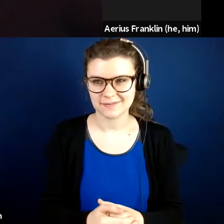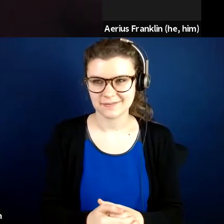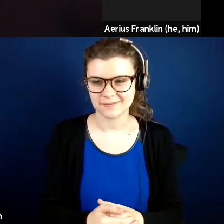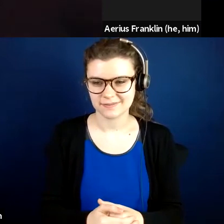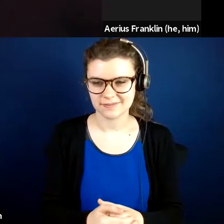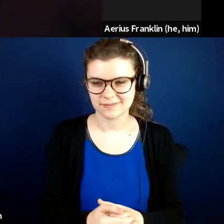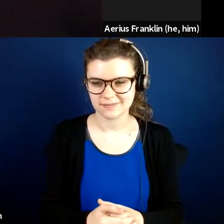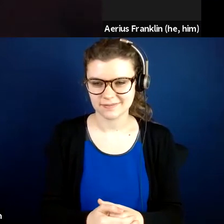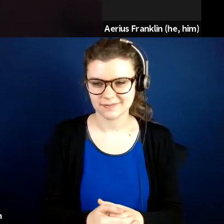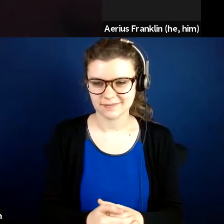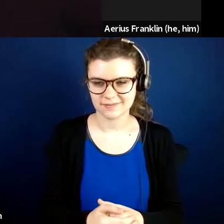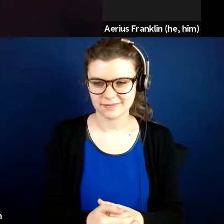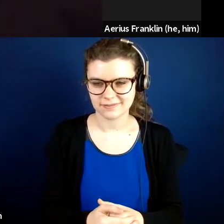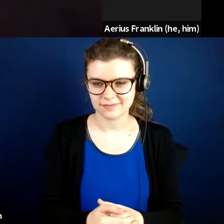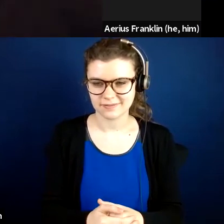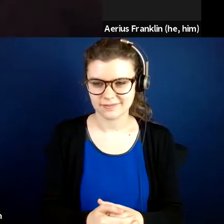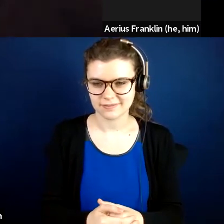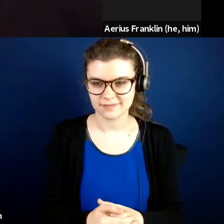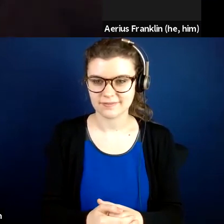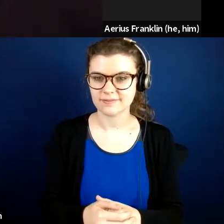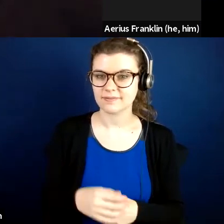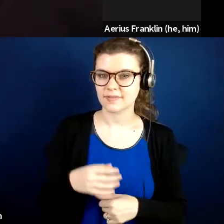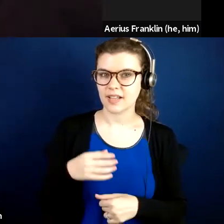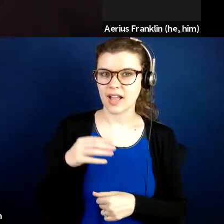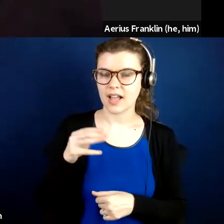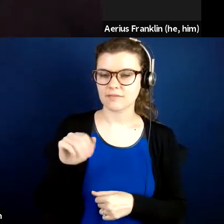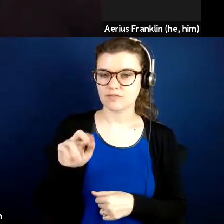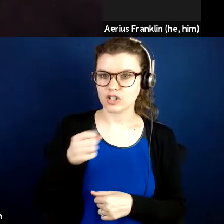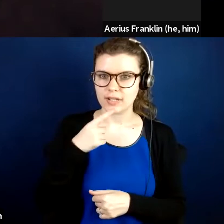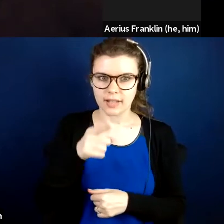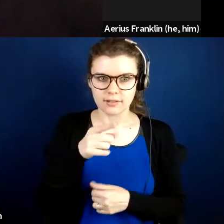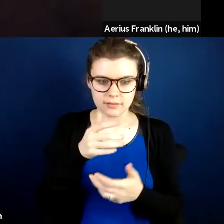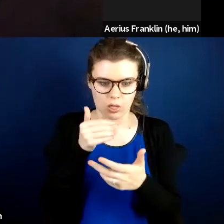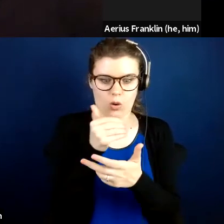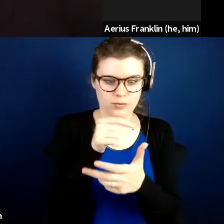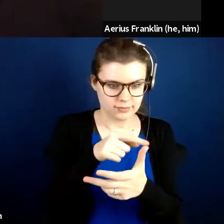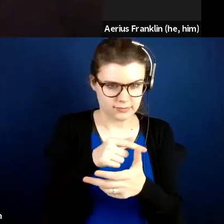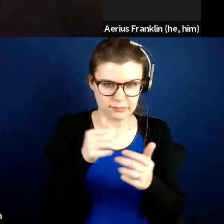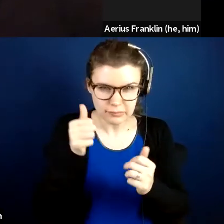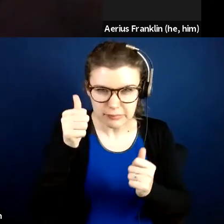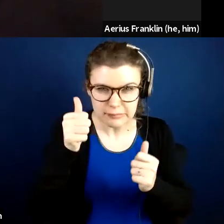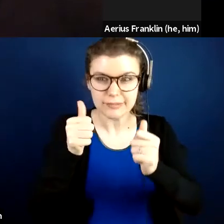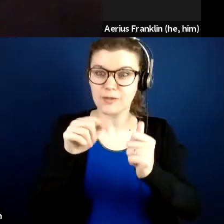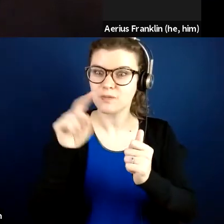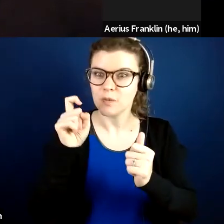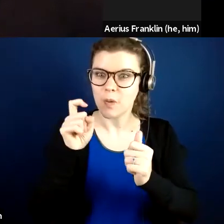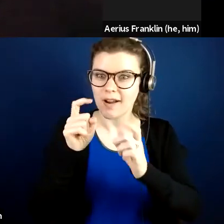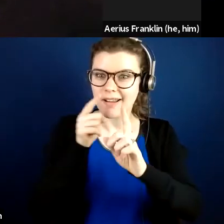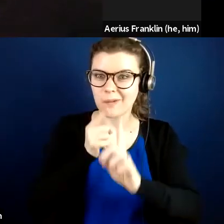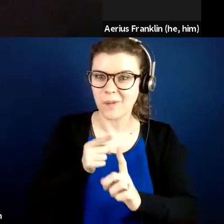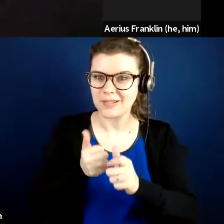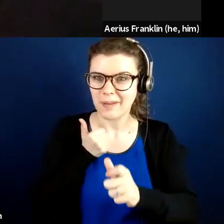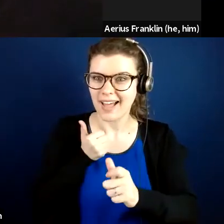Oh, and he's inching closer to Kimberly, 100 points behind. I know. All right,